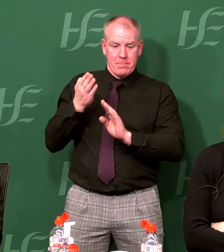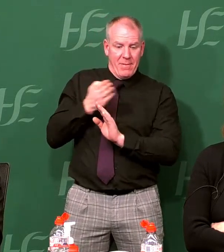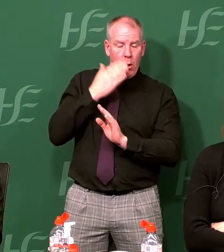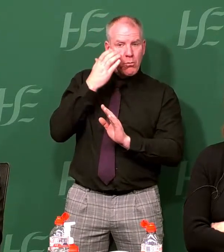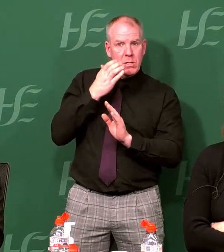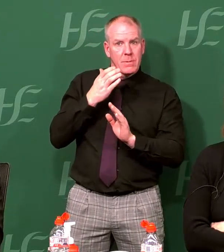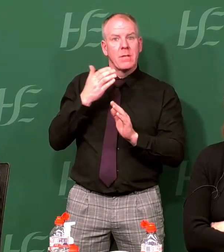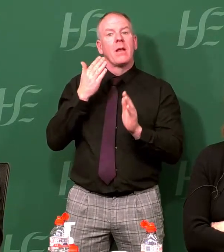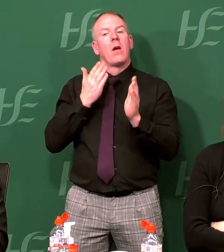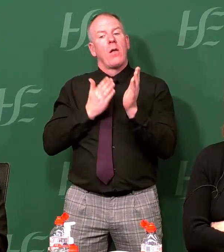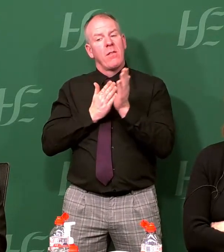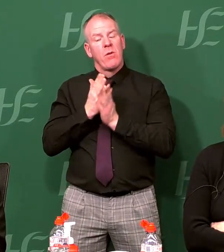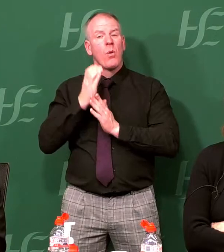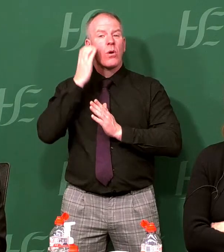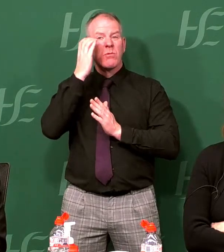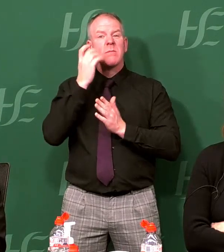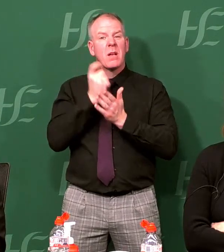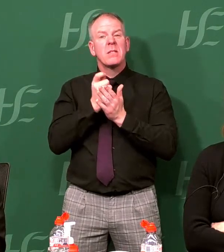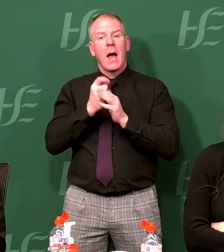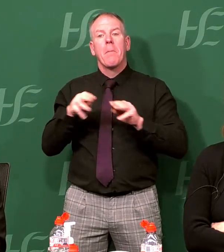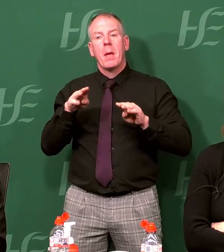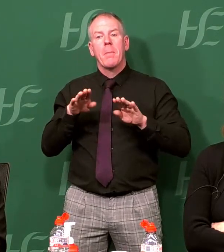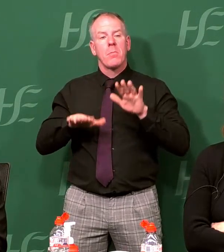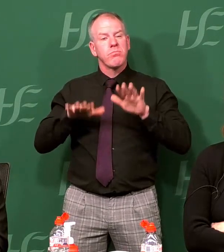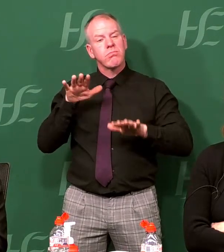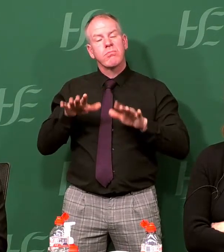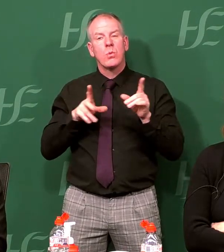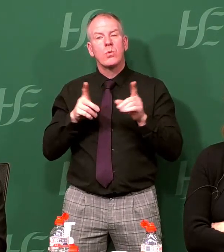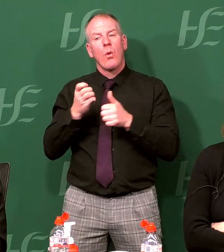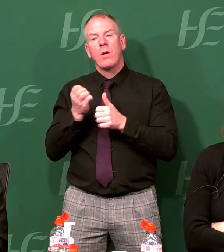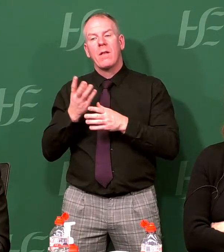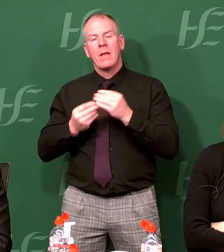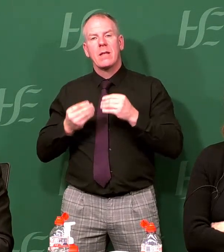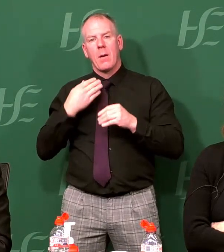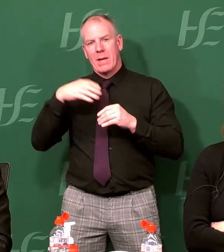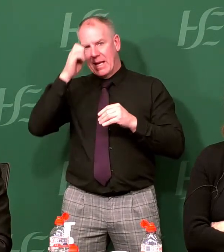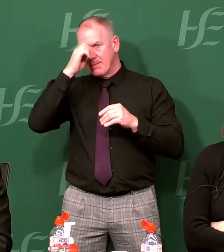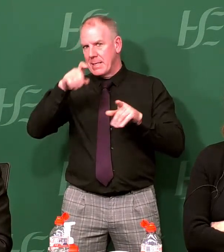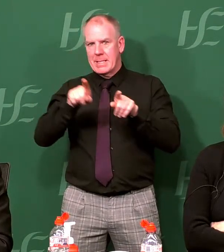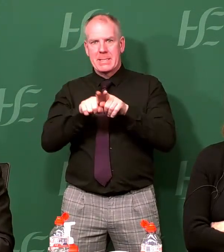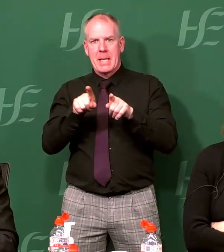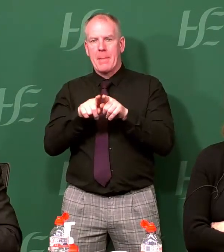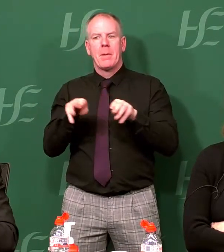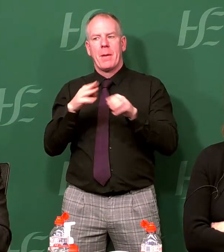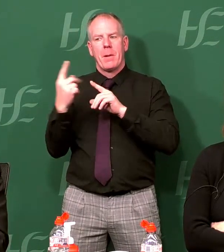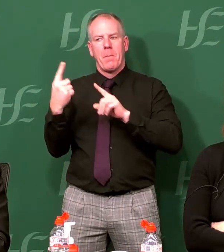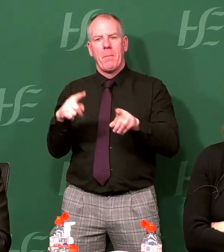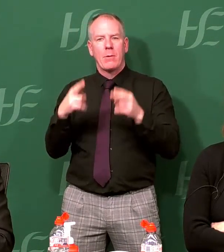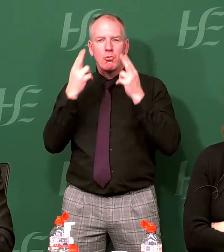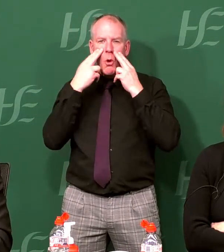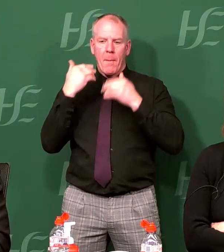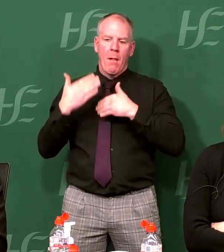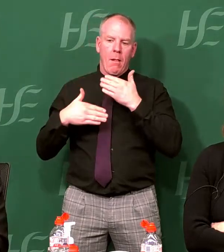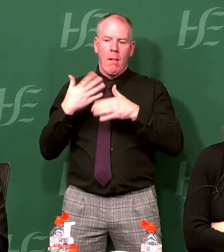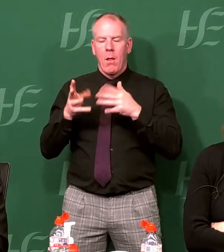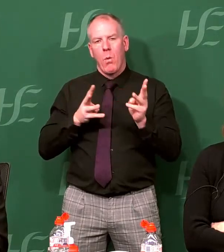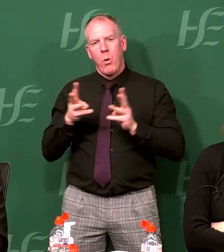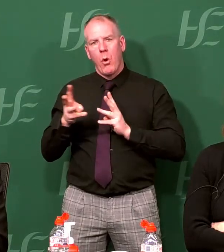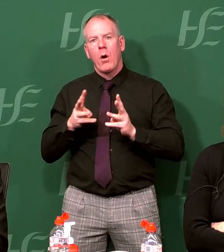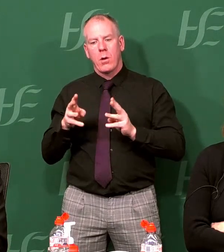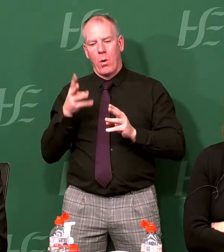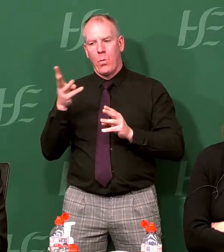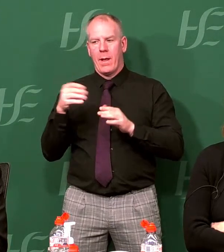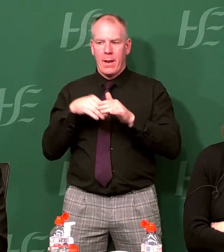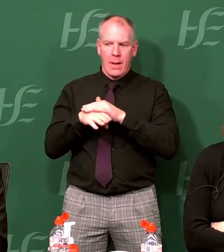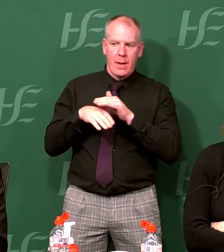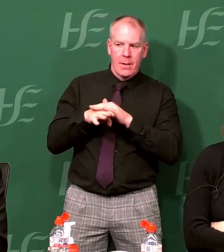period, you can imagine, people had other things going on, and we are expecting, as people have settled back into routine and back into work for people. What